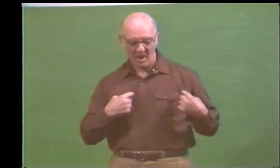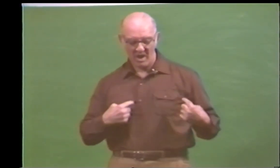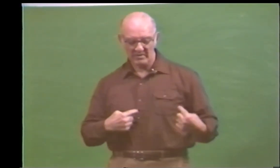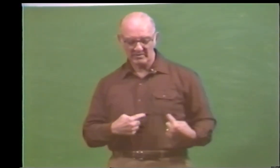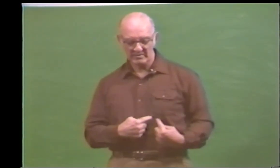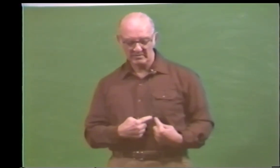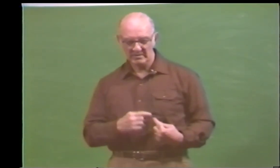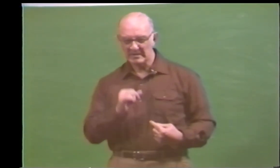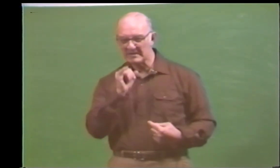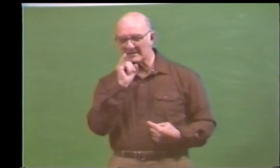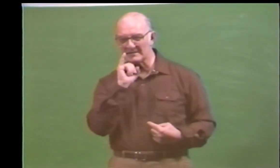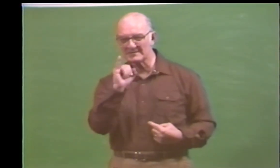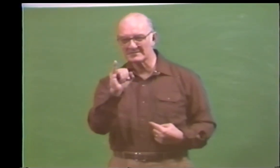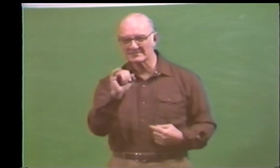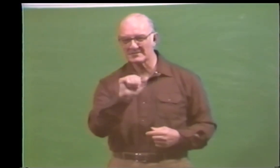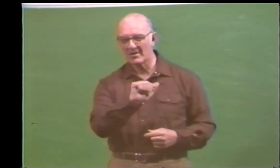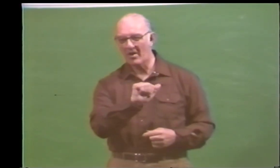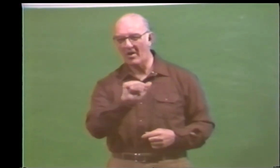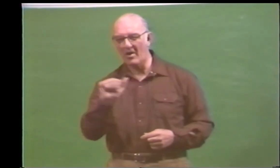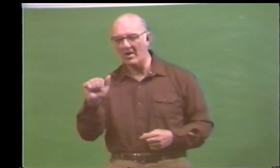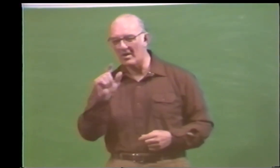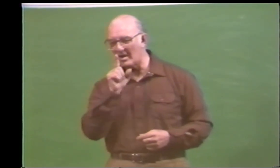Heart is a